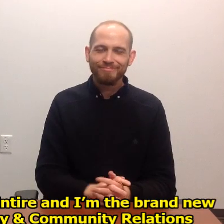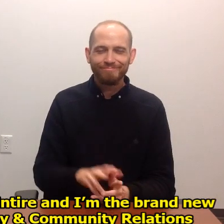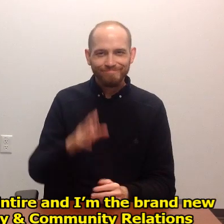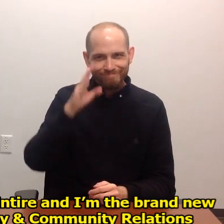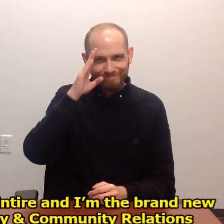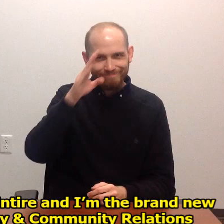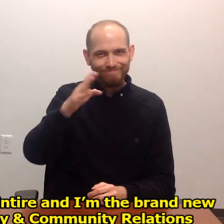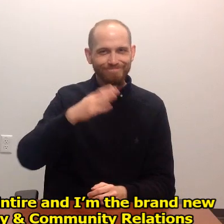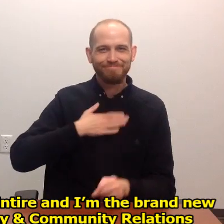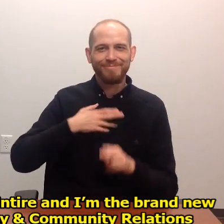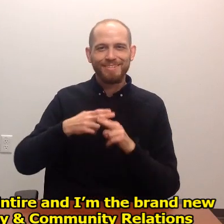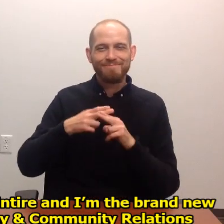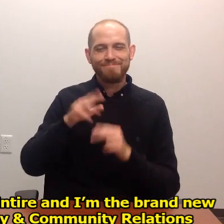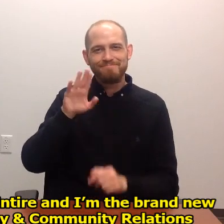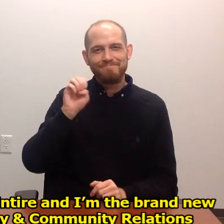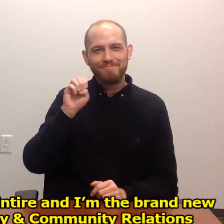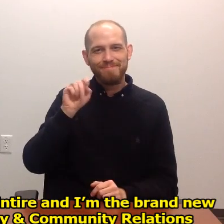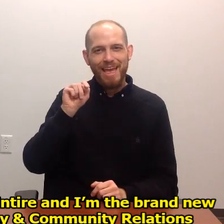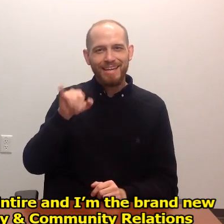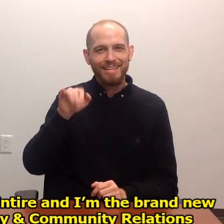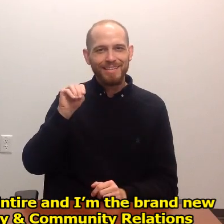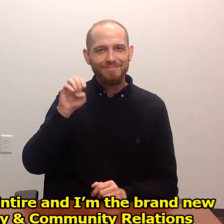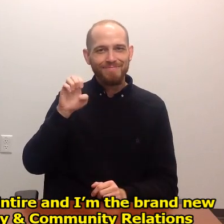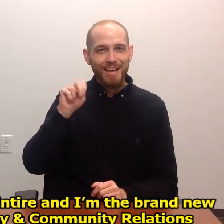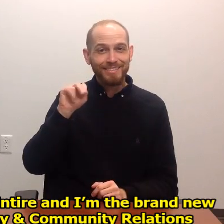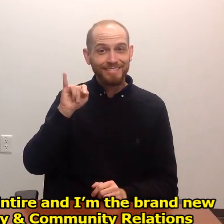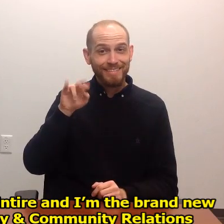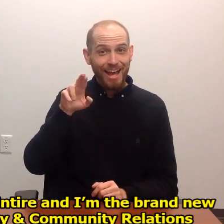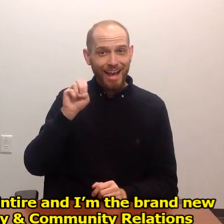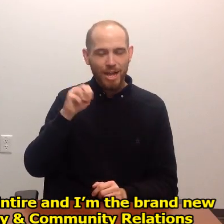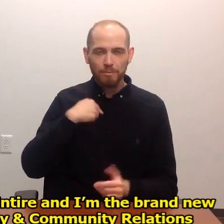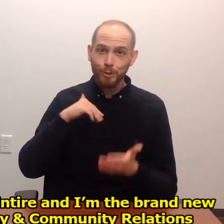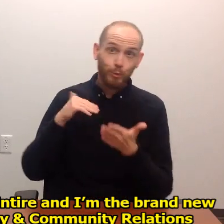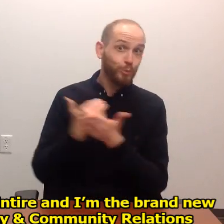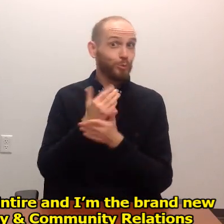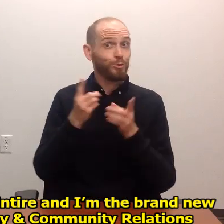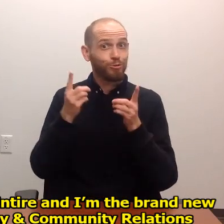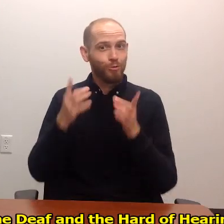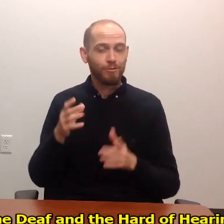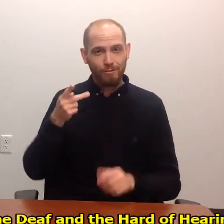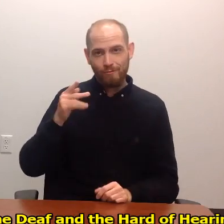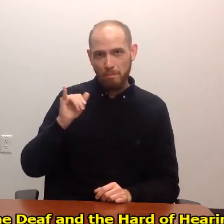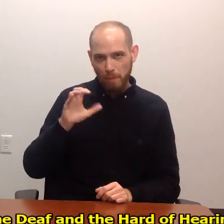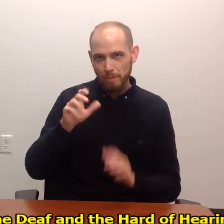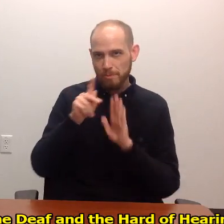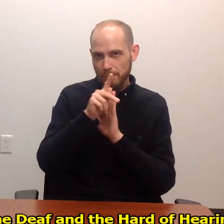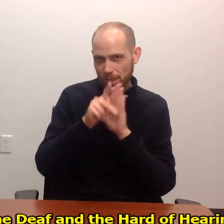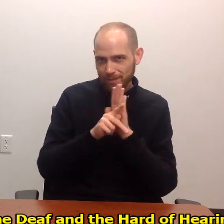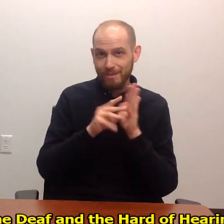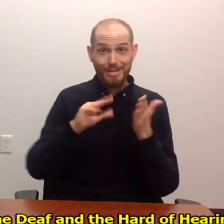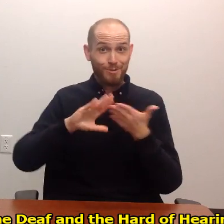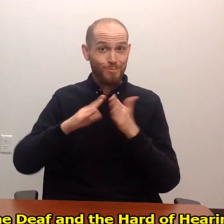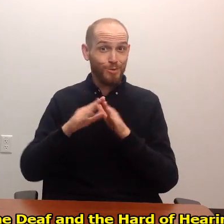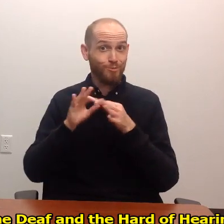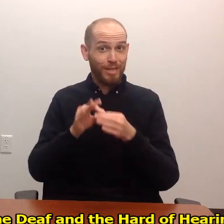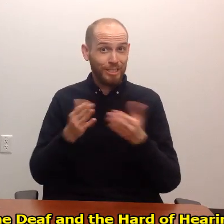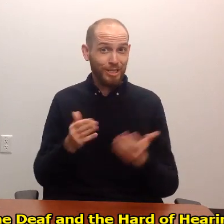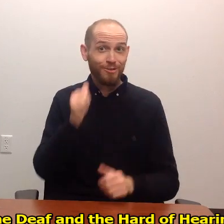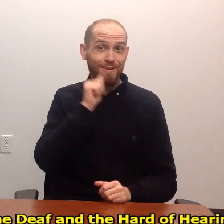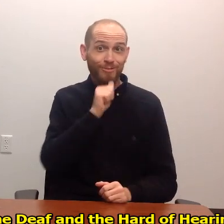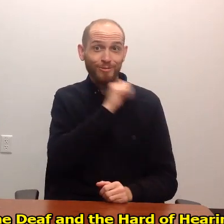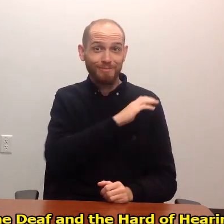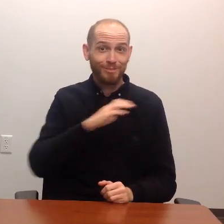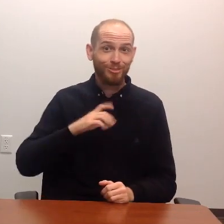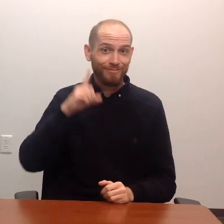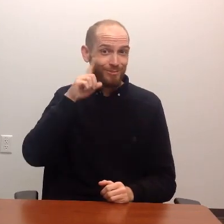Hi, my name is Betty McEntire, and I'm the brand new Director of Public Policy and Community Relations here at the Commission for the Deaf and the Hard